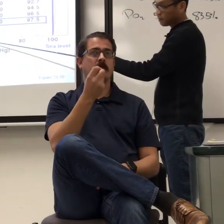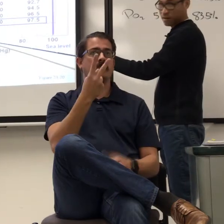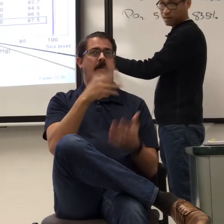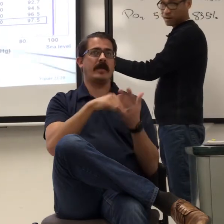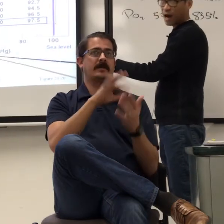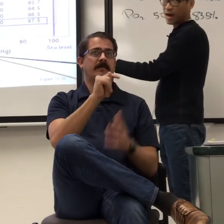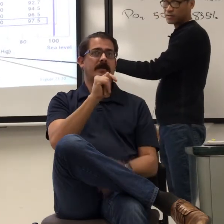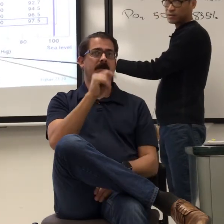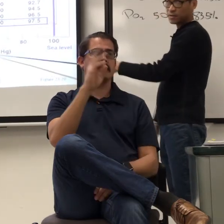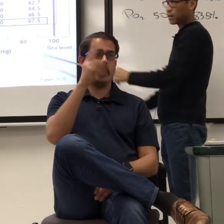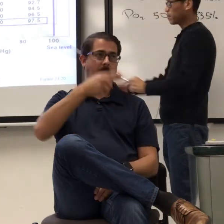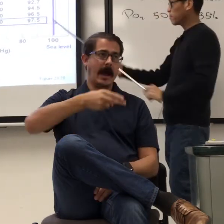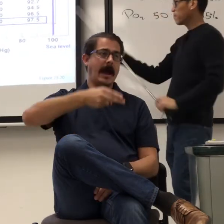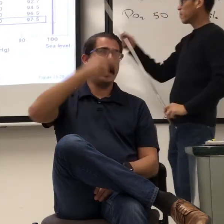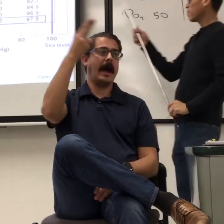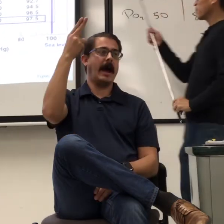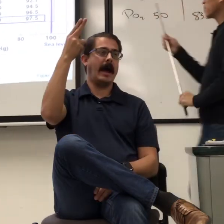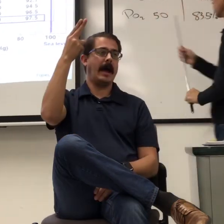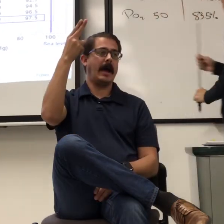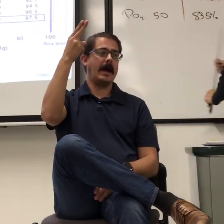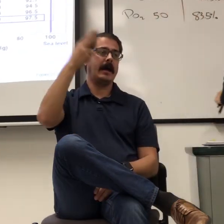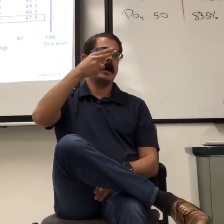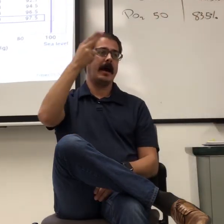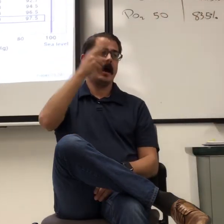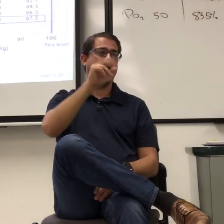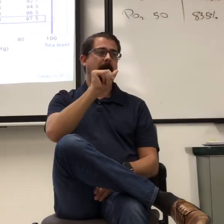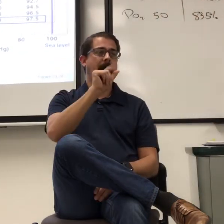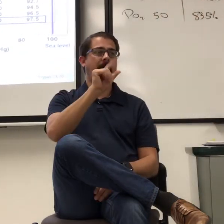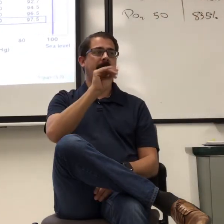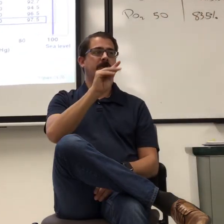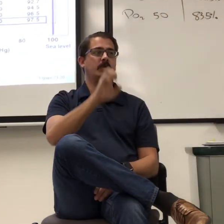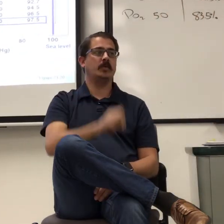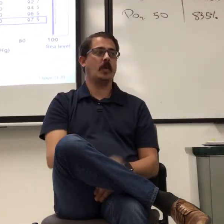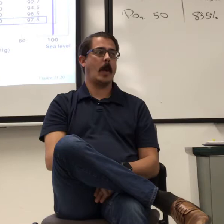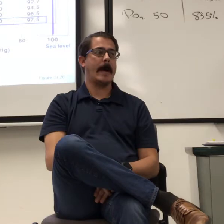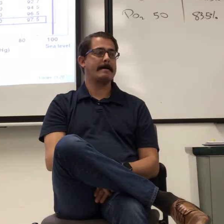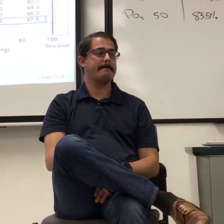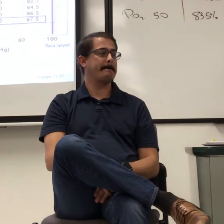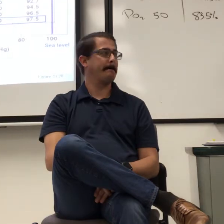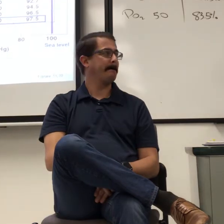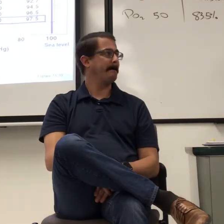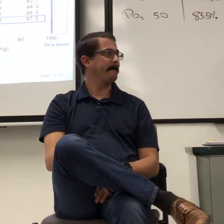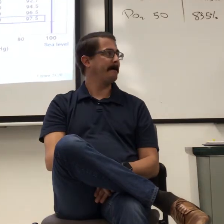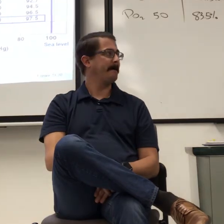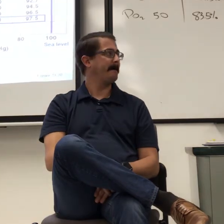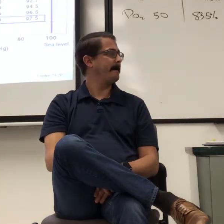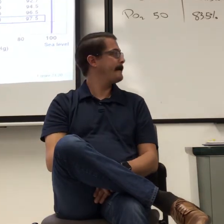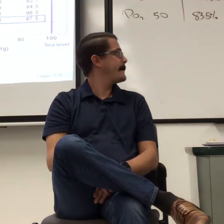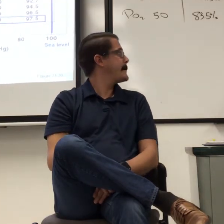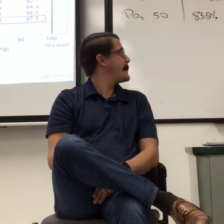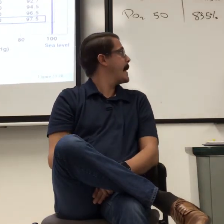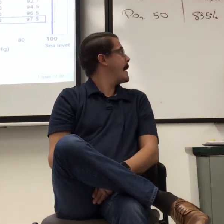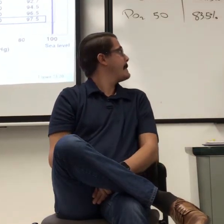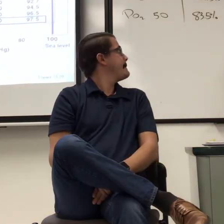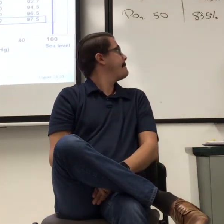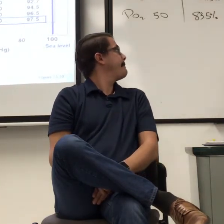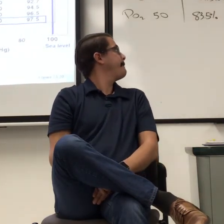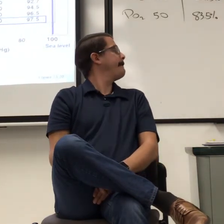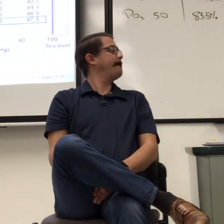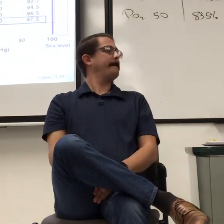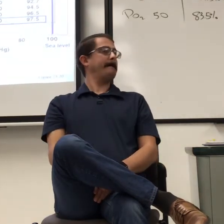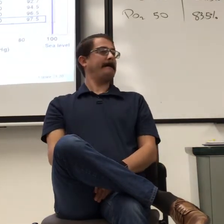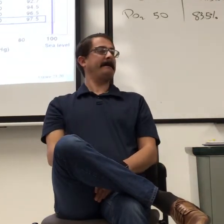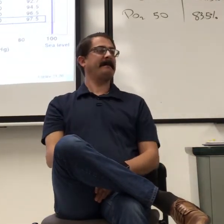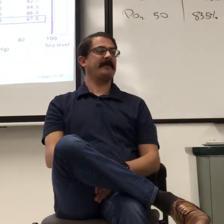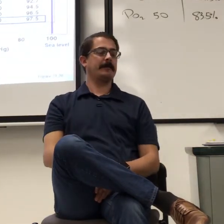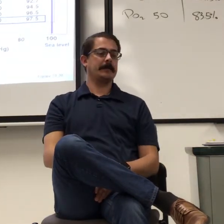feet. So that's high altitude. Okay, Yeah, altitude. So on this one,